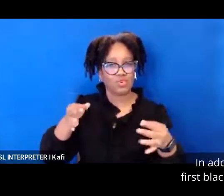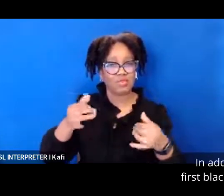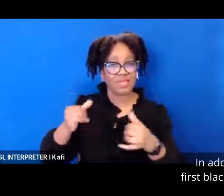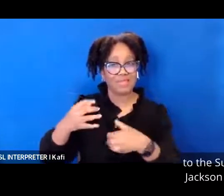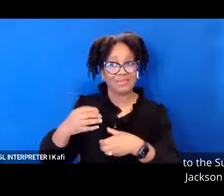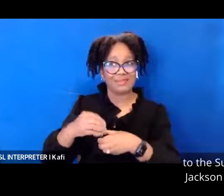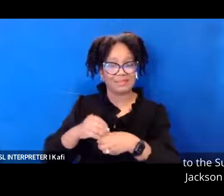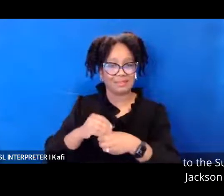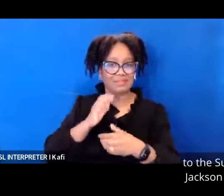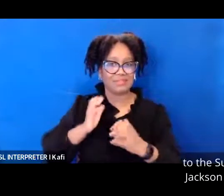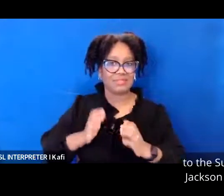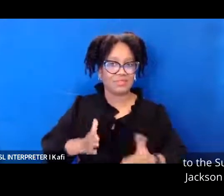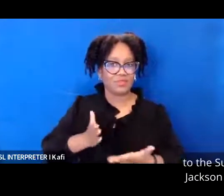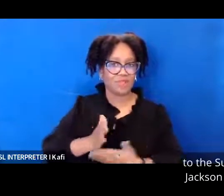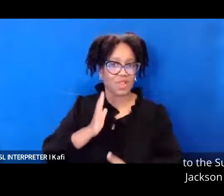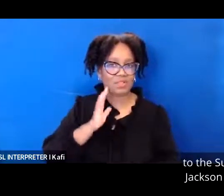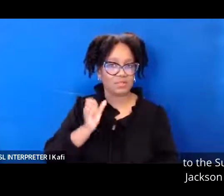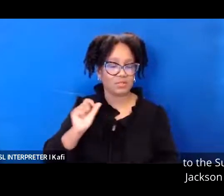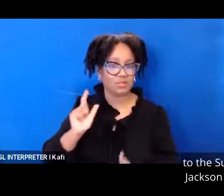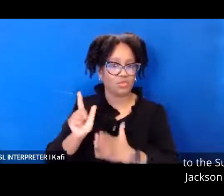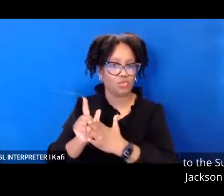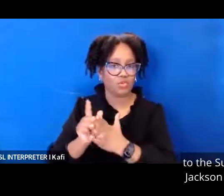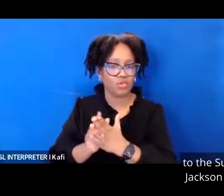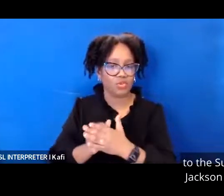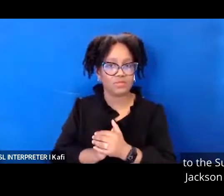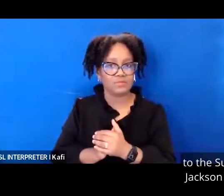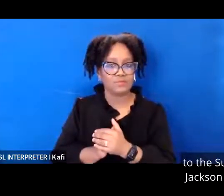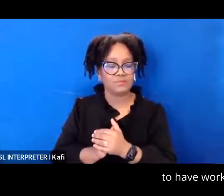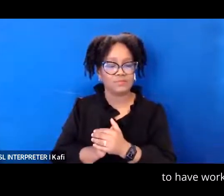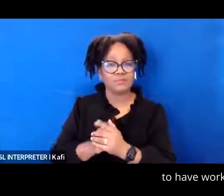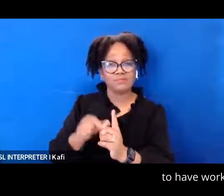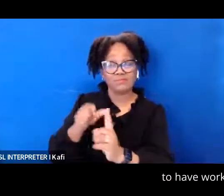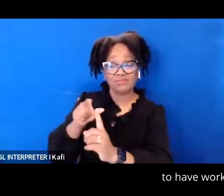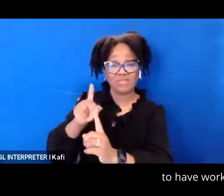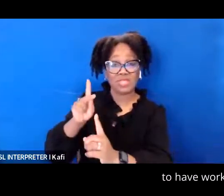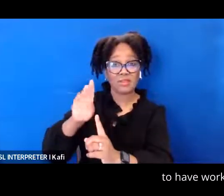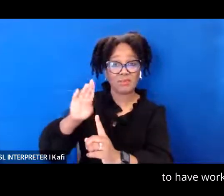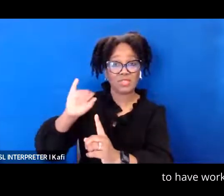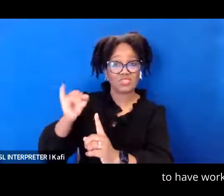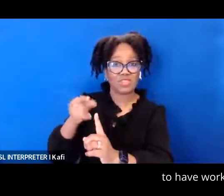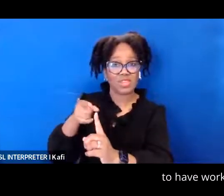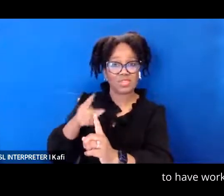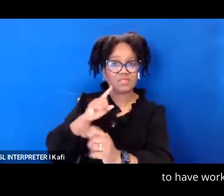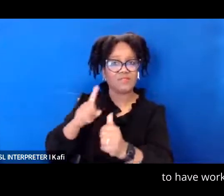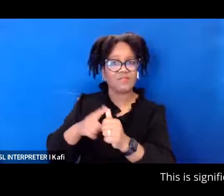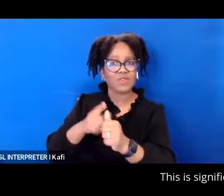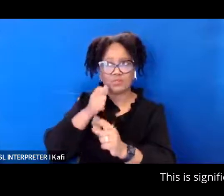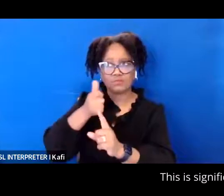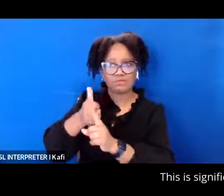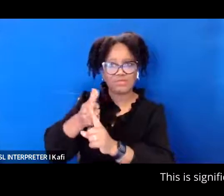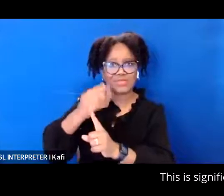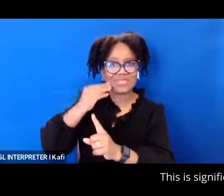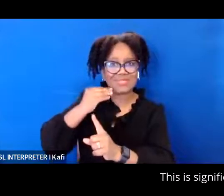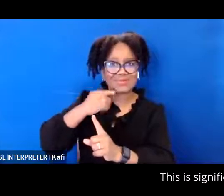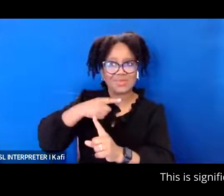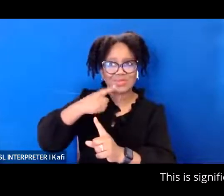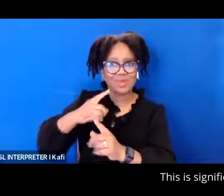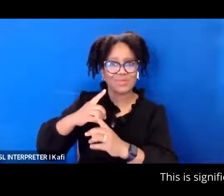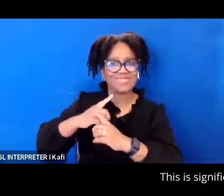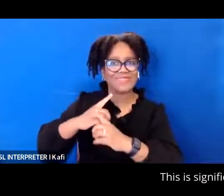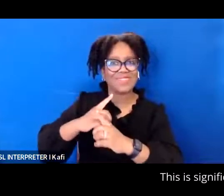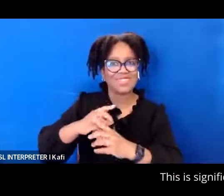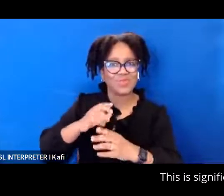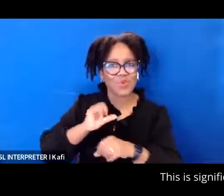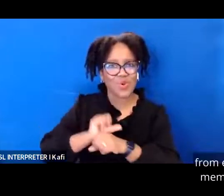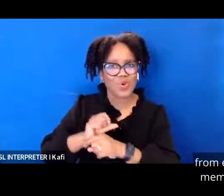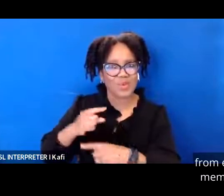woman nominated to the supreme court judge jackson is the first nominee to have worked as a public defender this is significant and